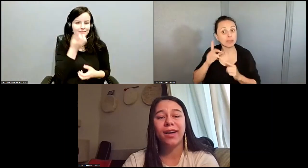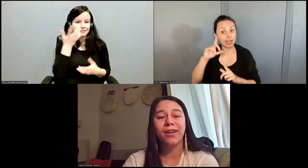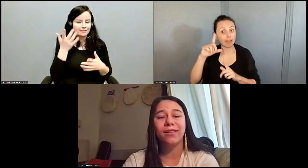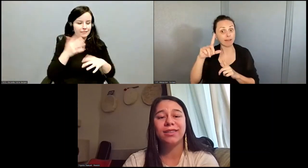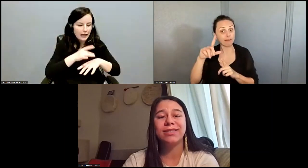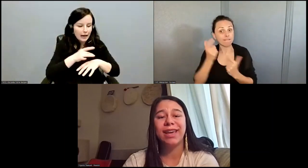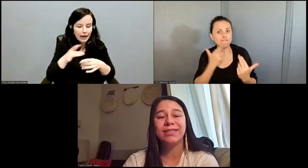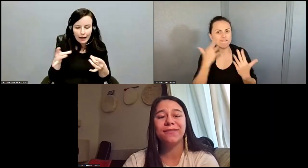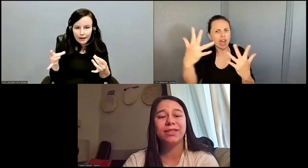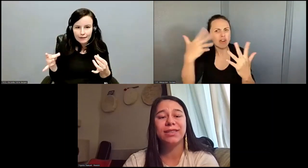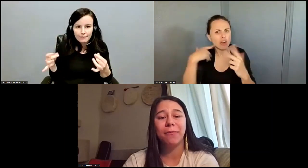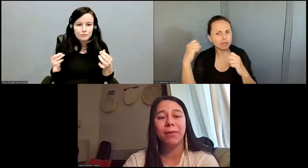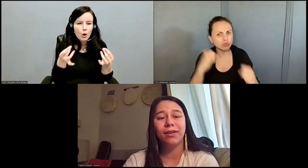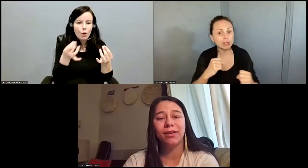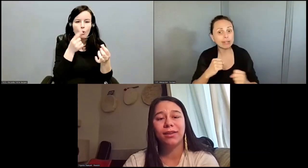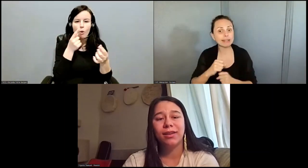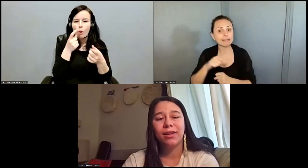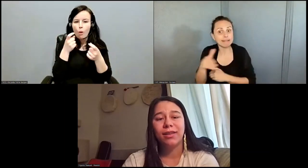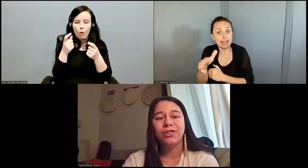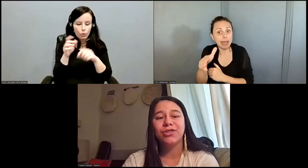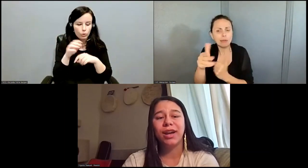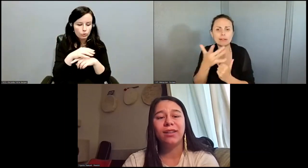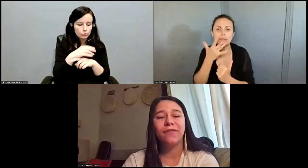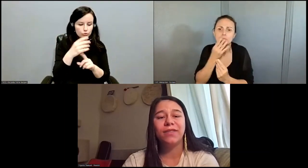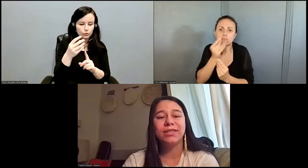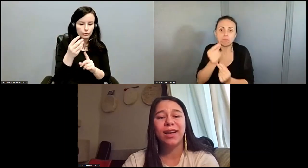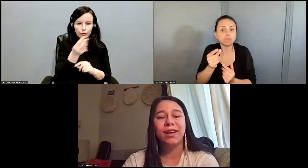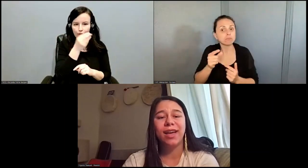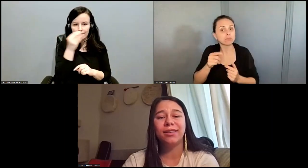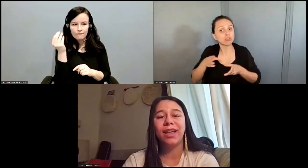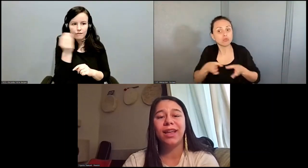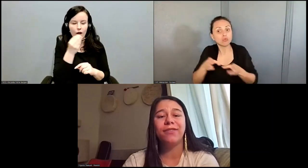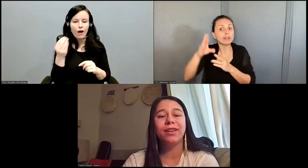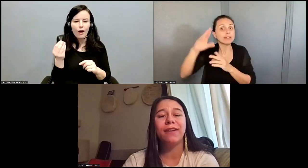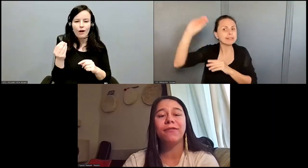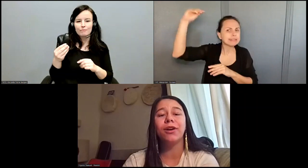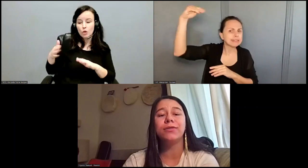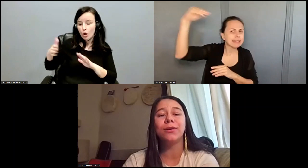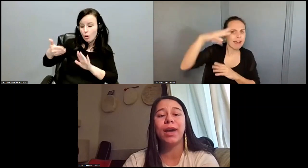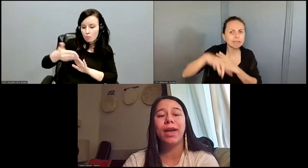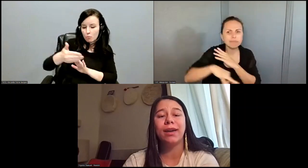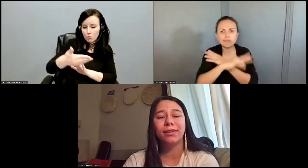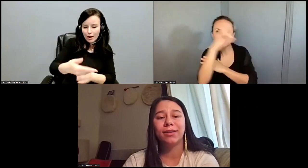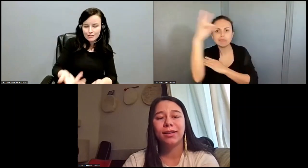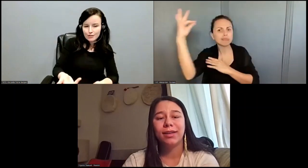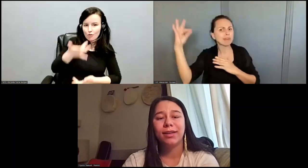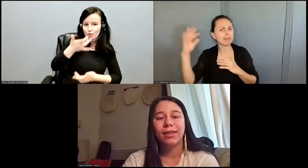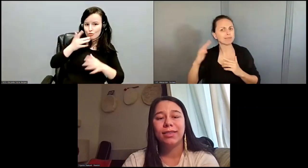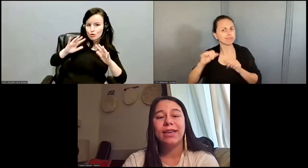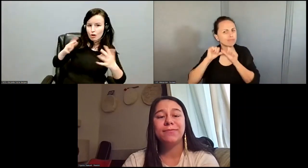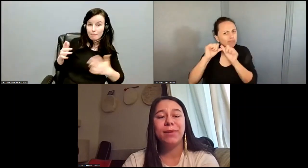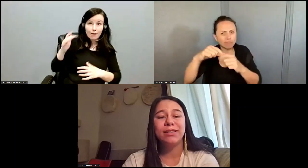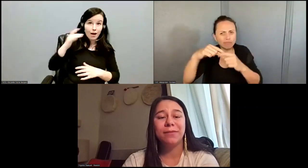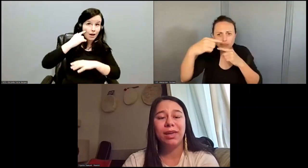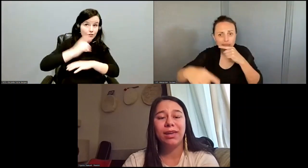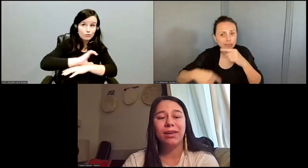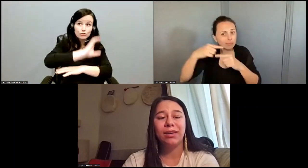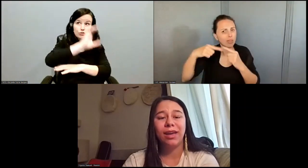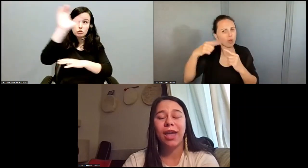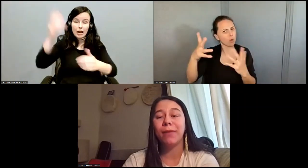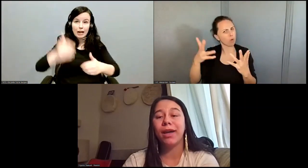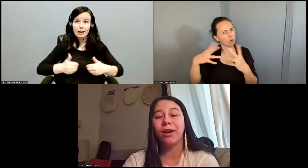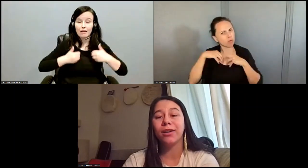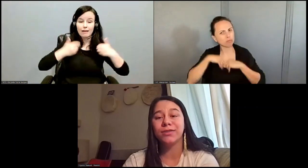the fire, the taste of the salmon, the trail of the sun, and the life that never goes away, they speak to